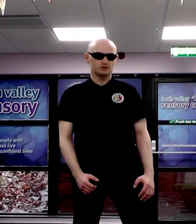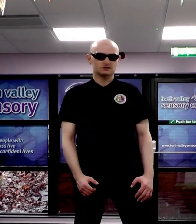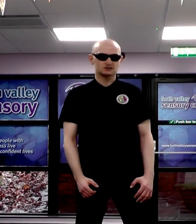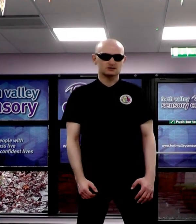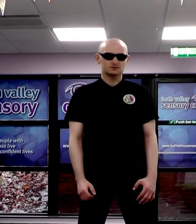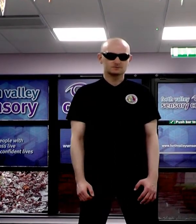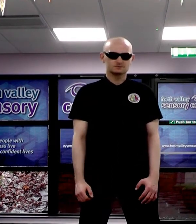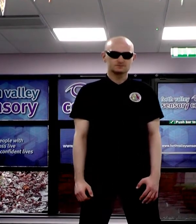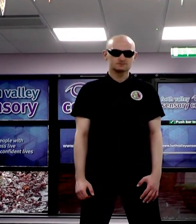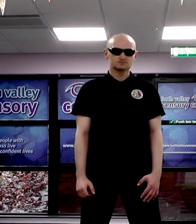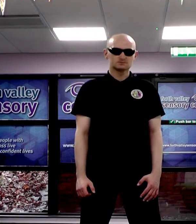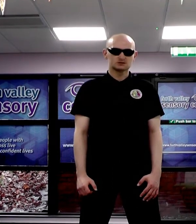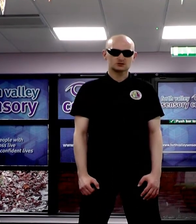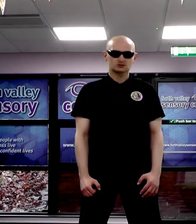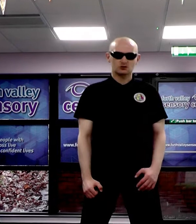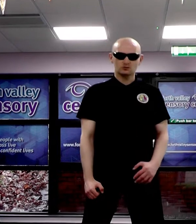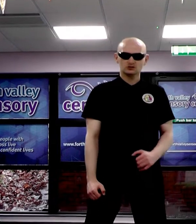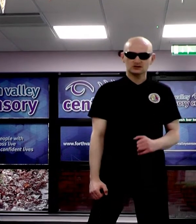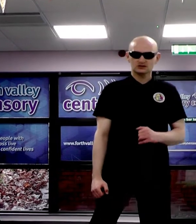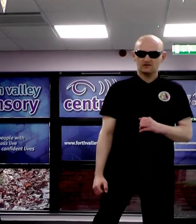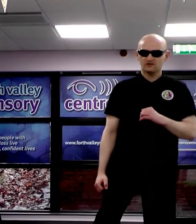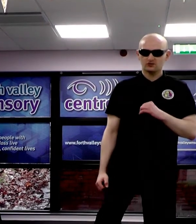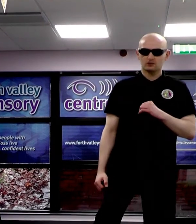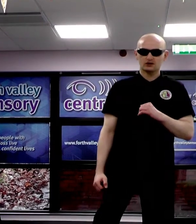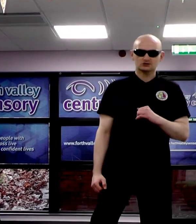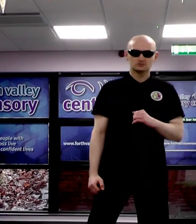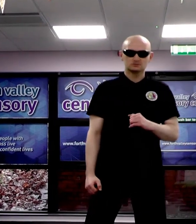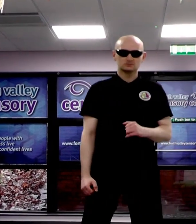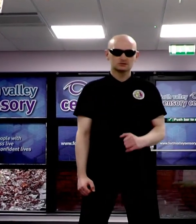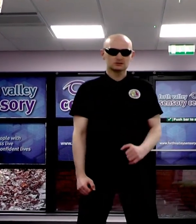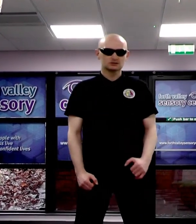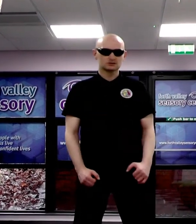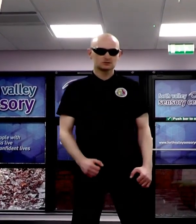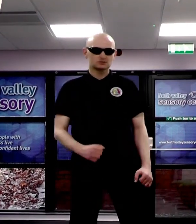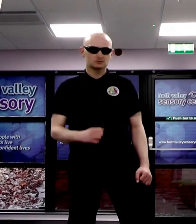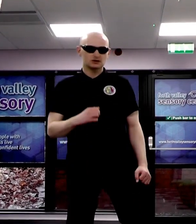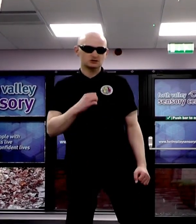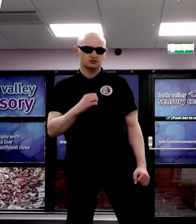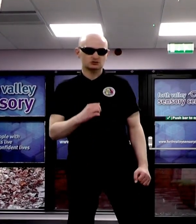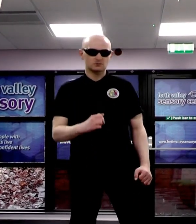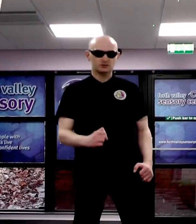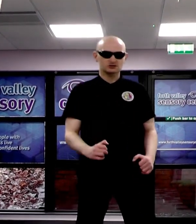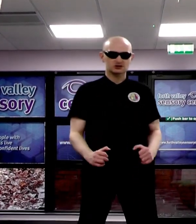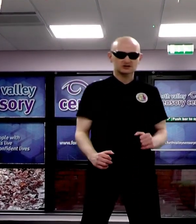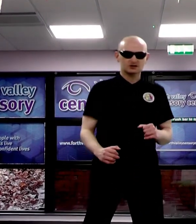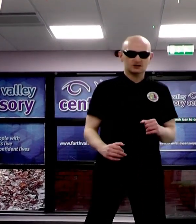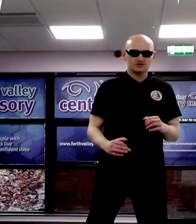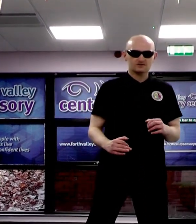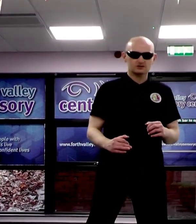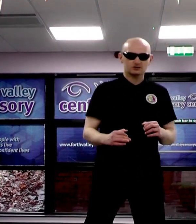to centre. So it's almost as if you're marching. Okay, so you should be able to transfer left and right.